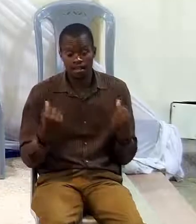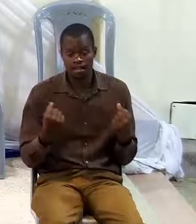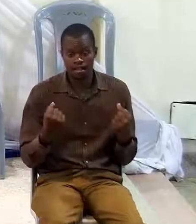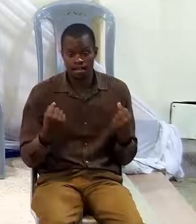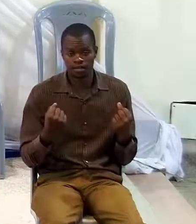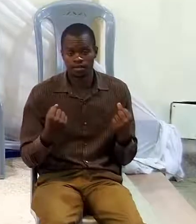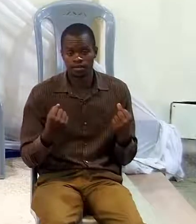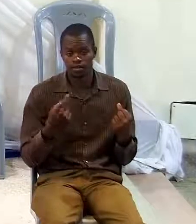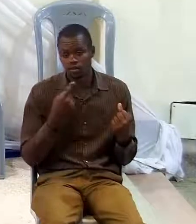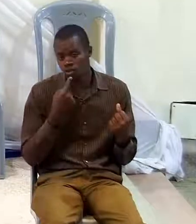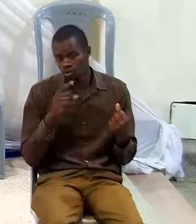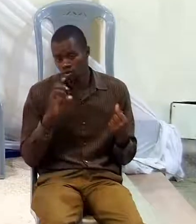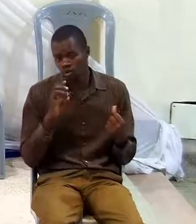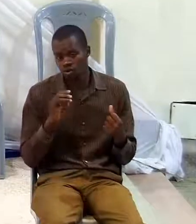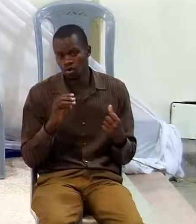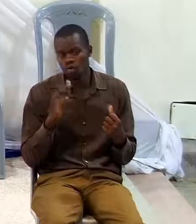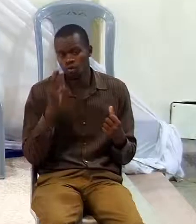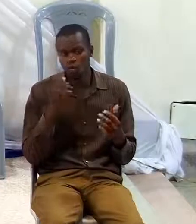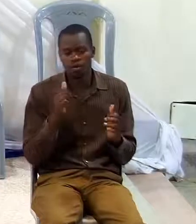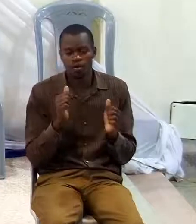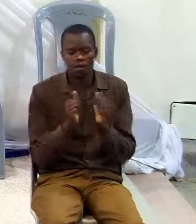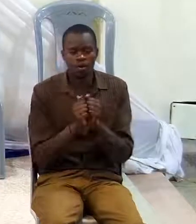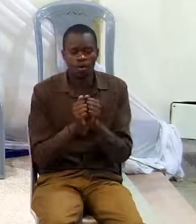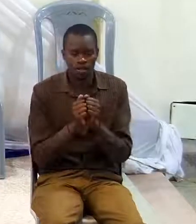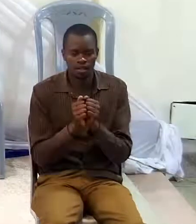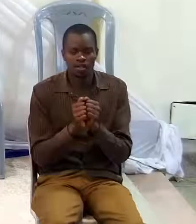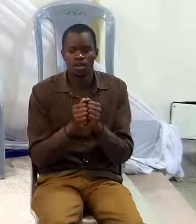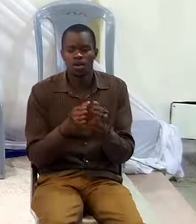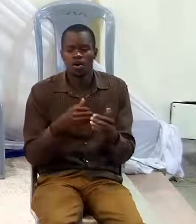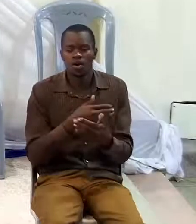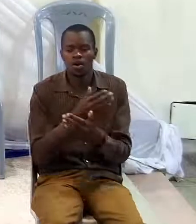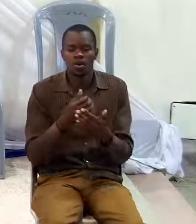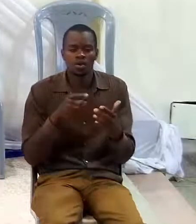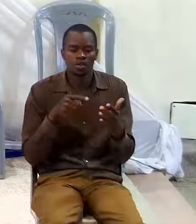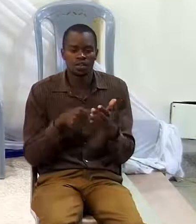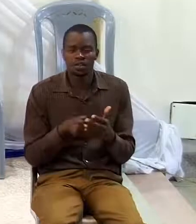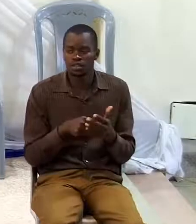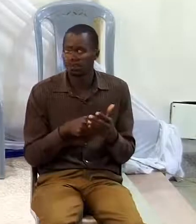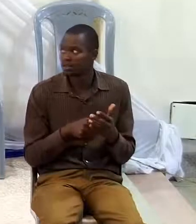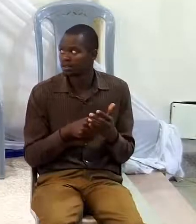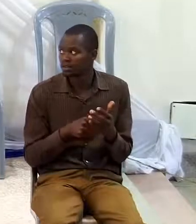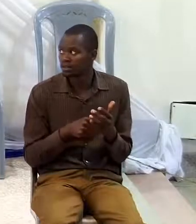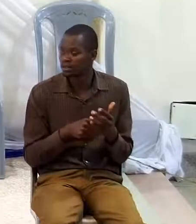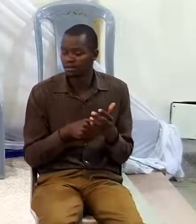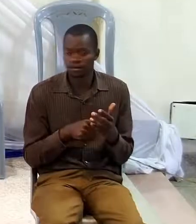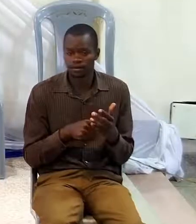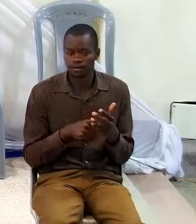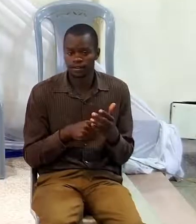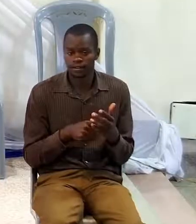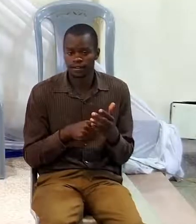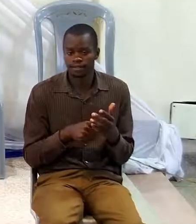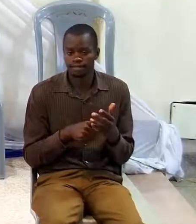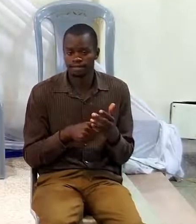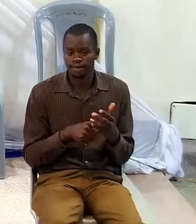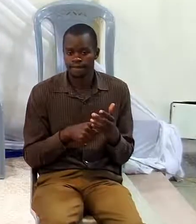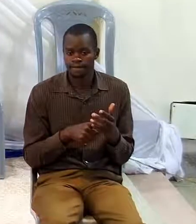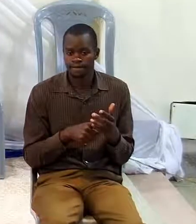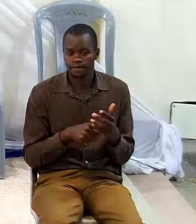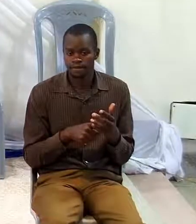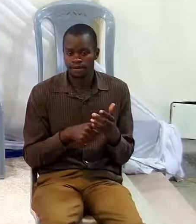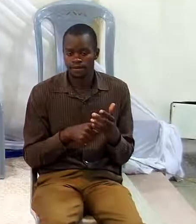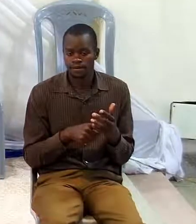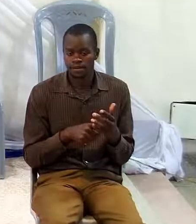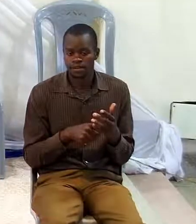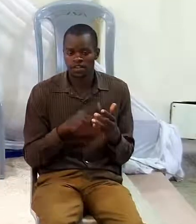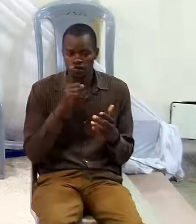this, I'm sorry that I have consumed all. We are unable to even address any of those